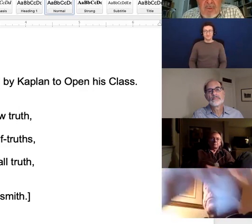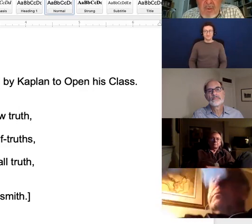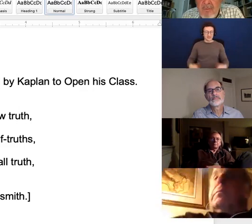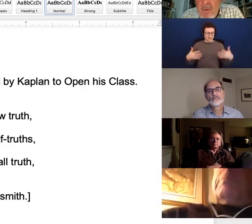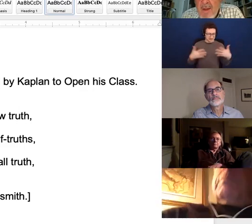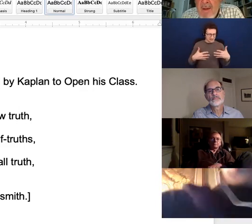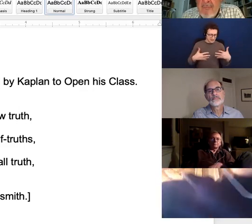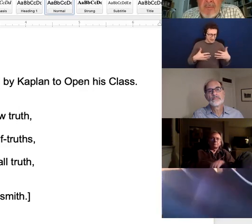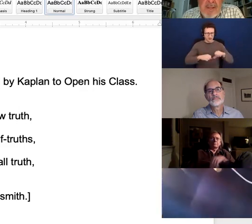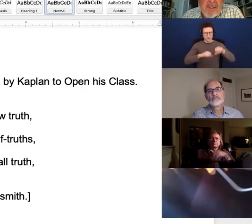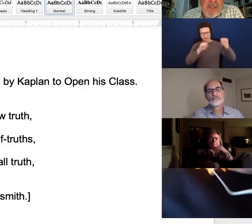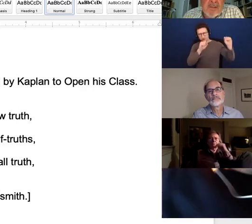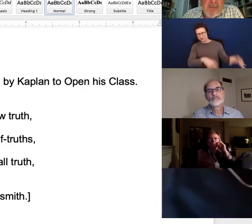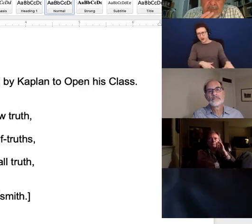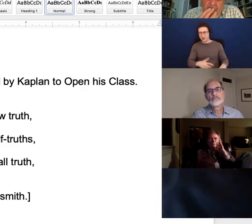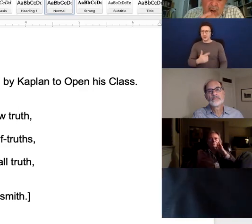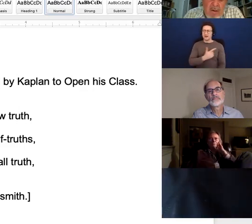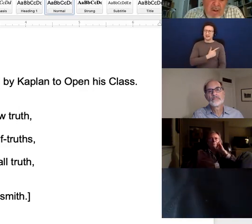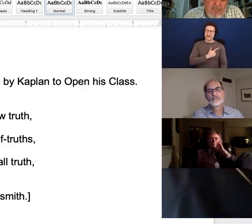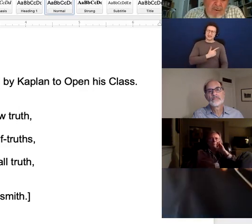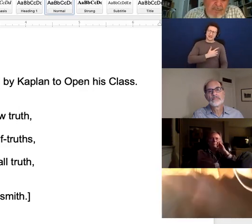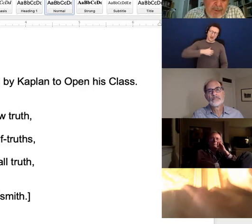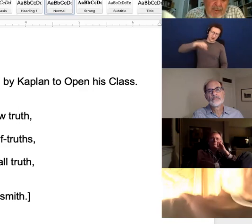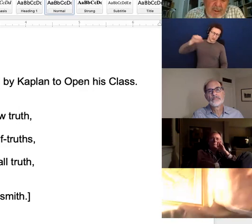cowardice, move away from laziness, to move away